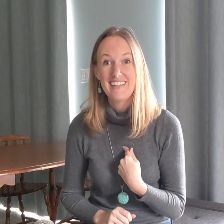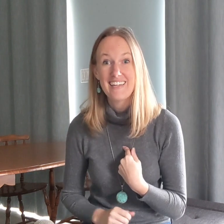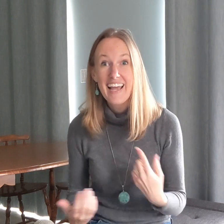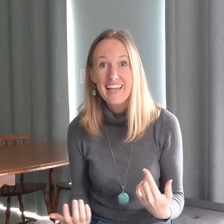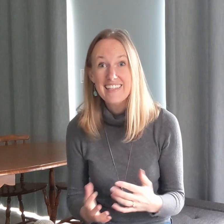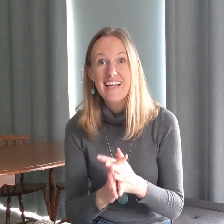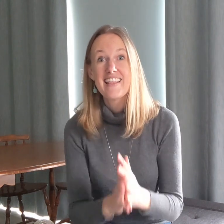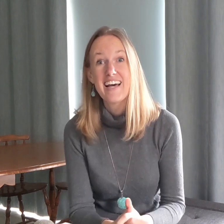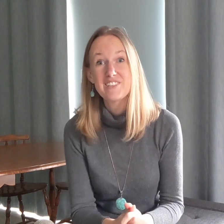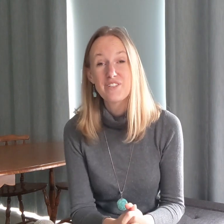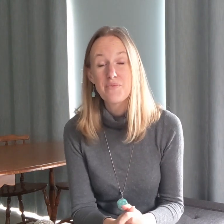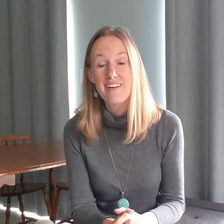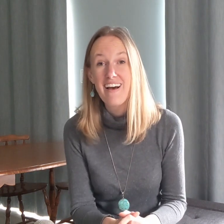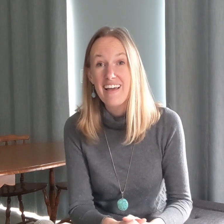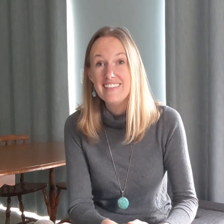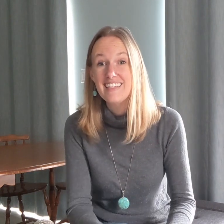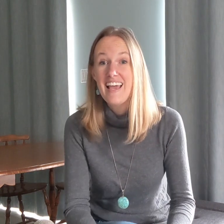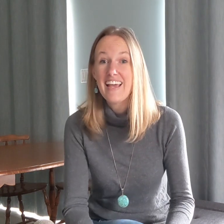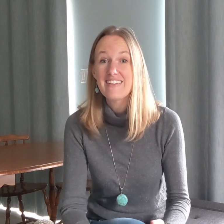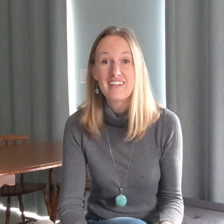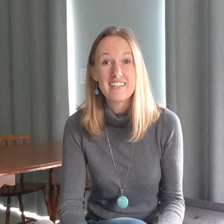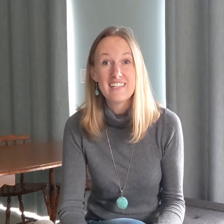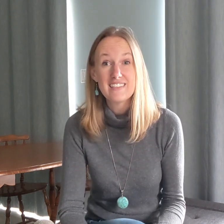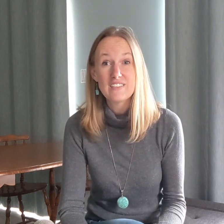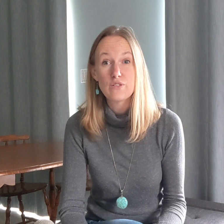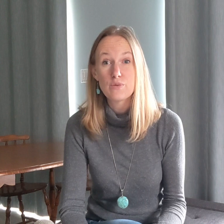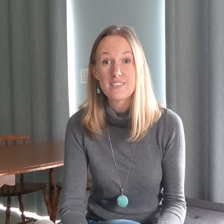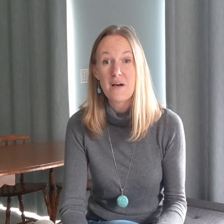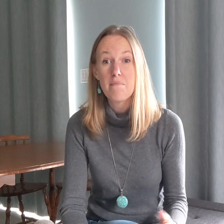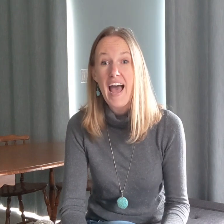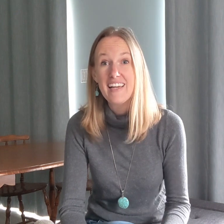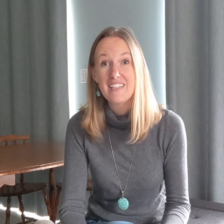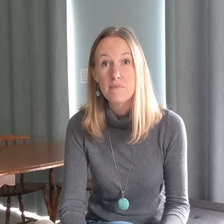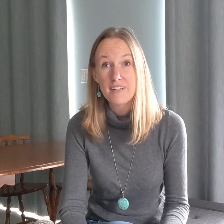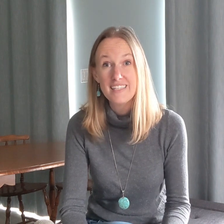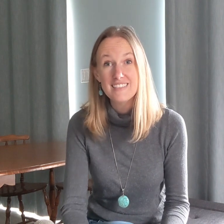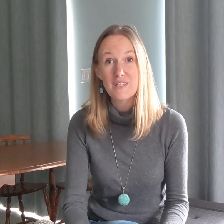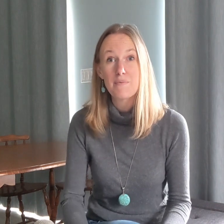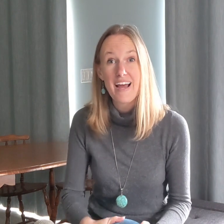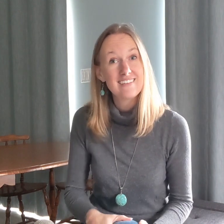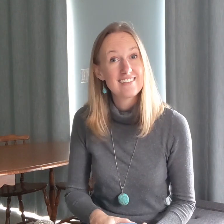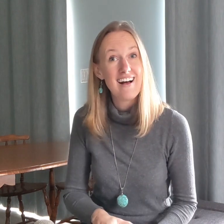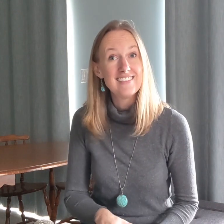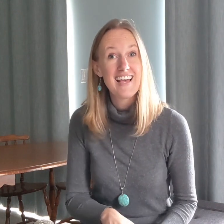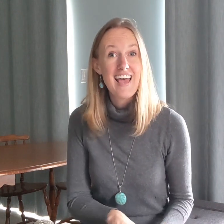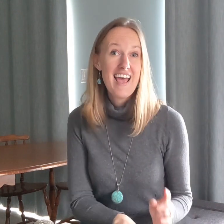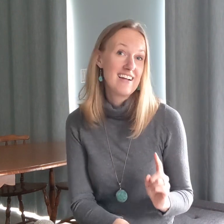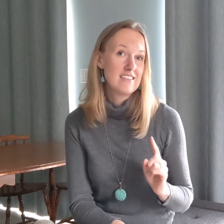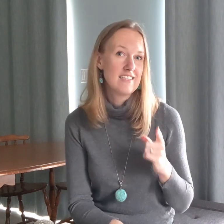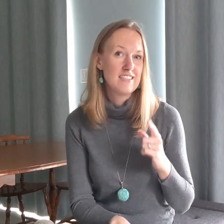Okay that's verse one guys and the great thing is is those words come back in the bridge so practice lots and I'll see you